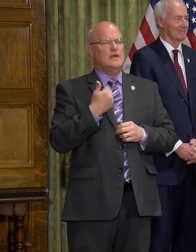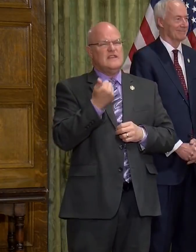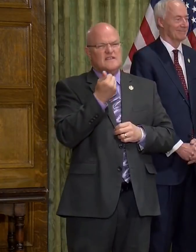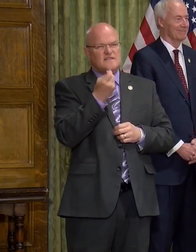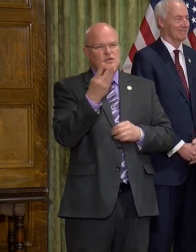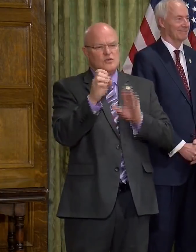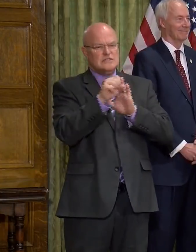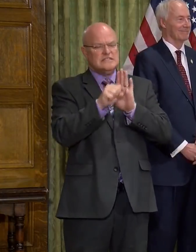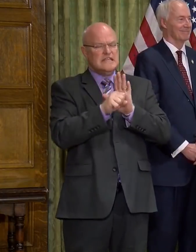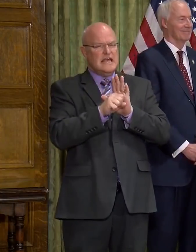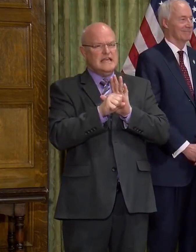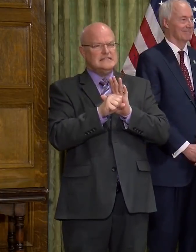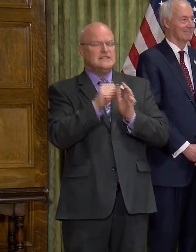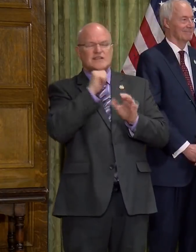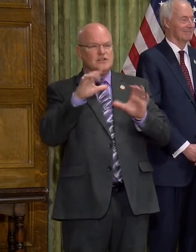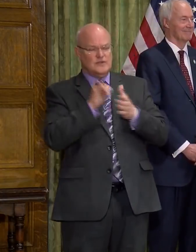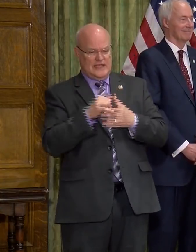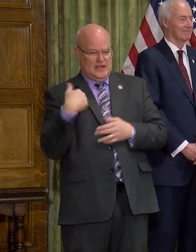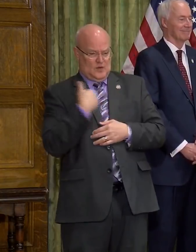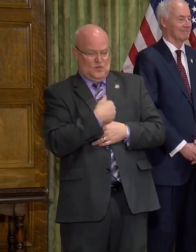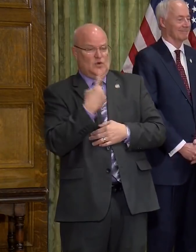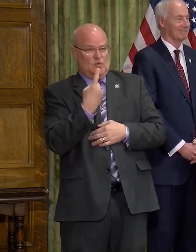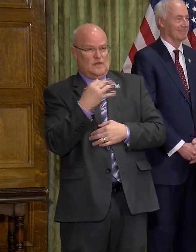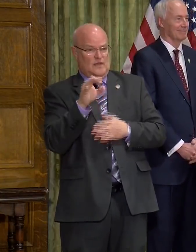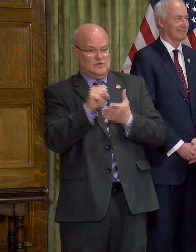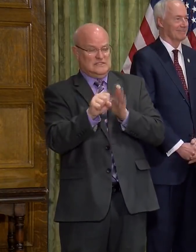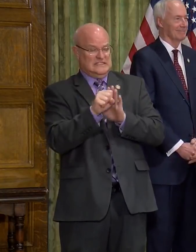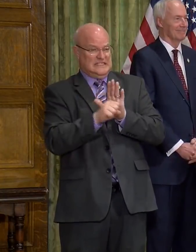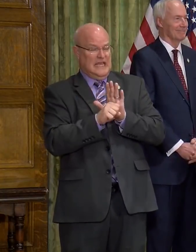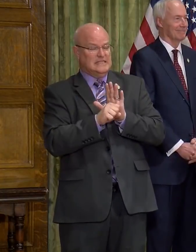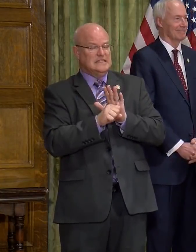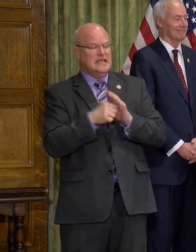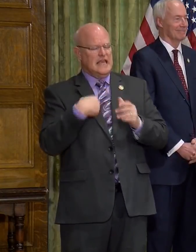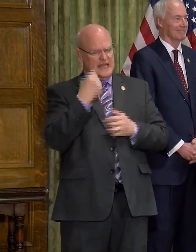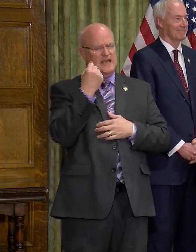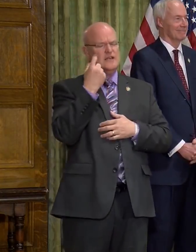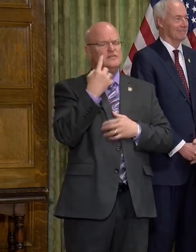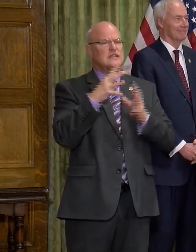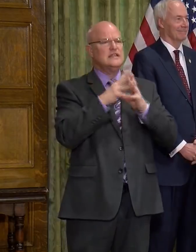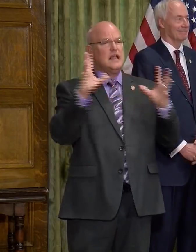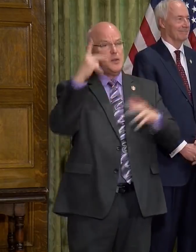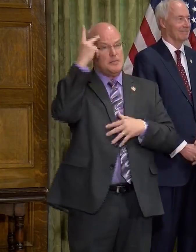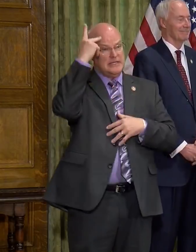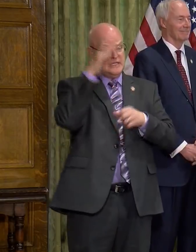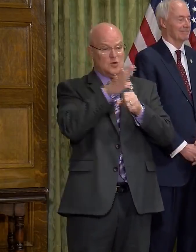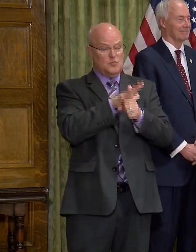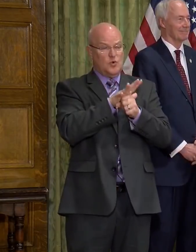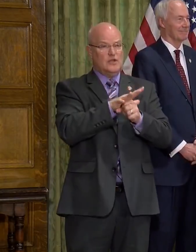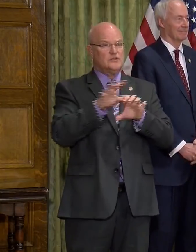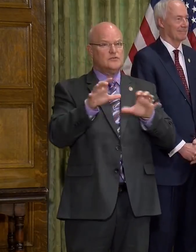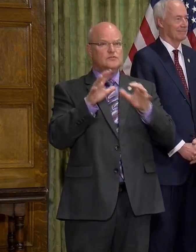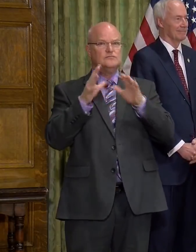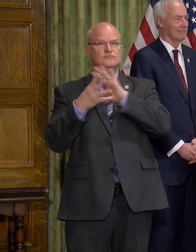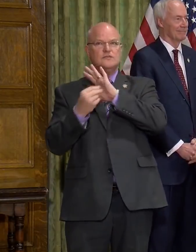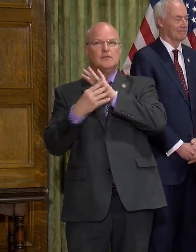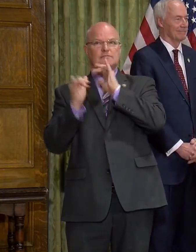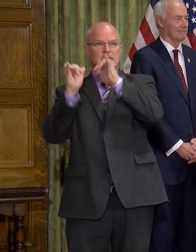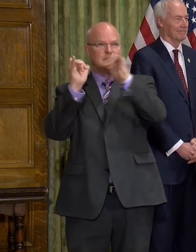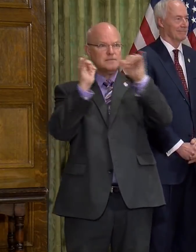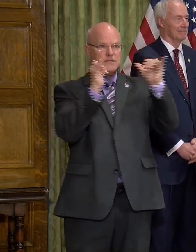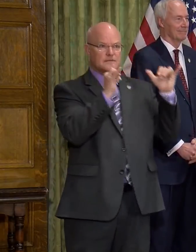states left who are not doing that, and I understand there's a certain amount of political pressure to do what everyone else is